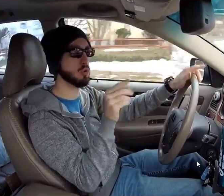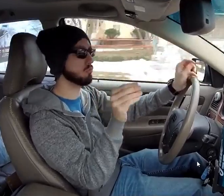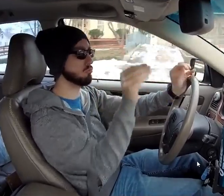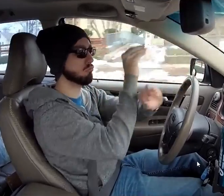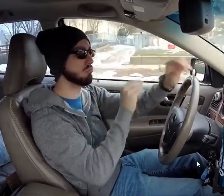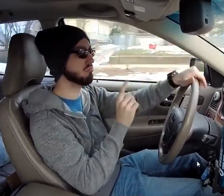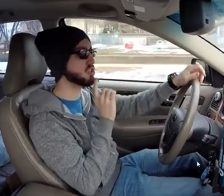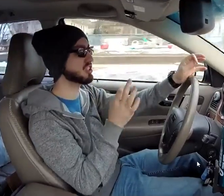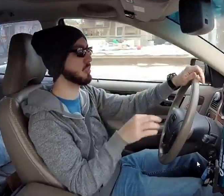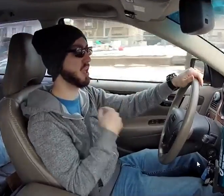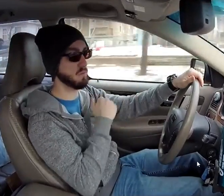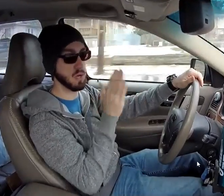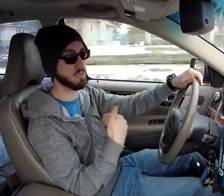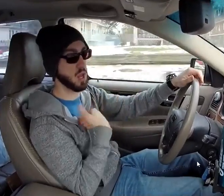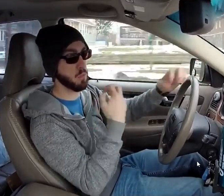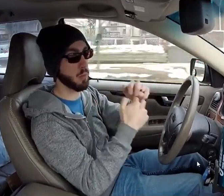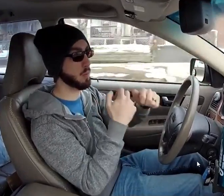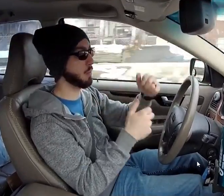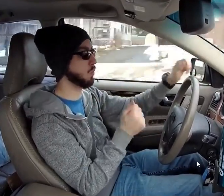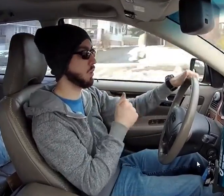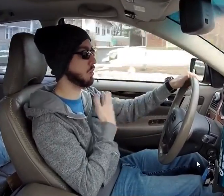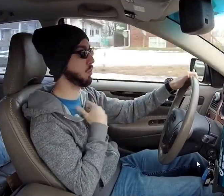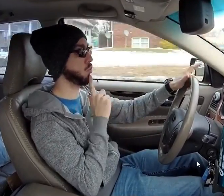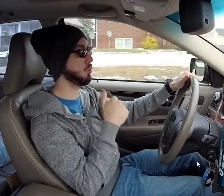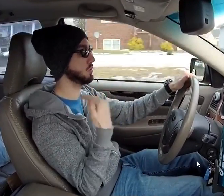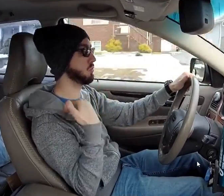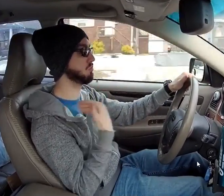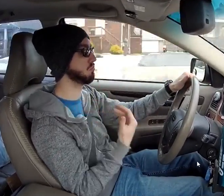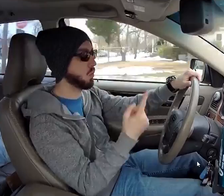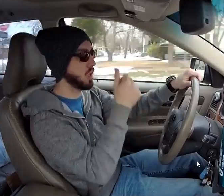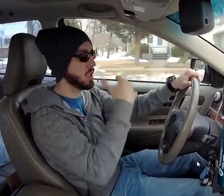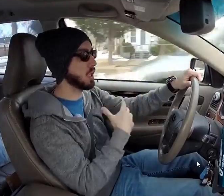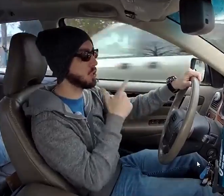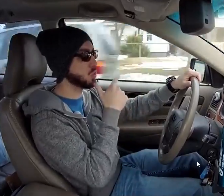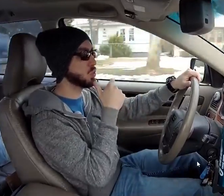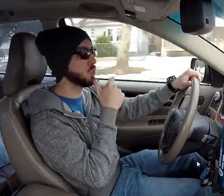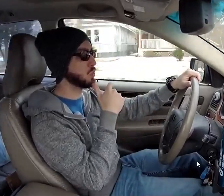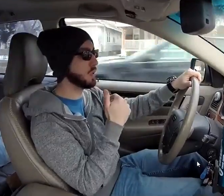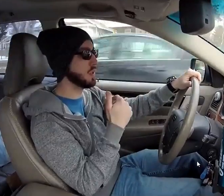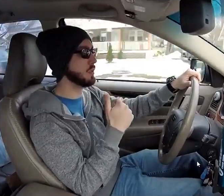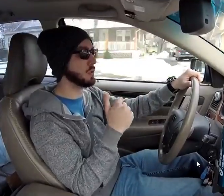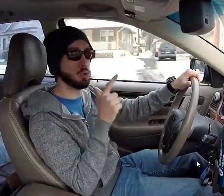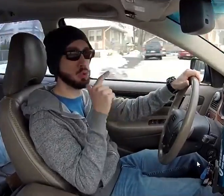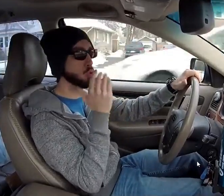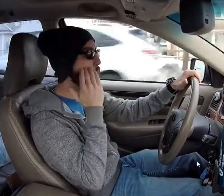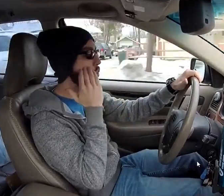And then normally the first window is where you pay, and the second window is where you get your food. So normally you just go to the first window and give them your